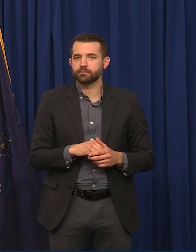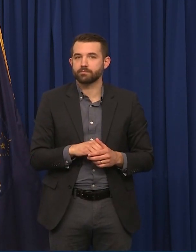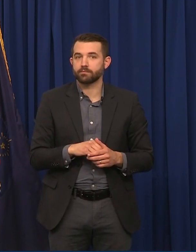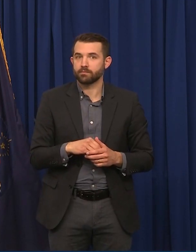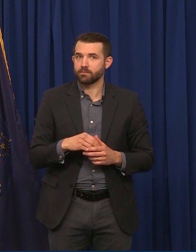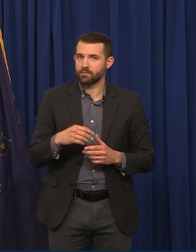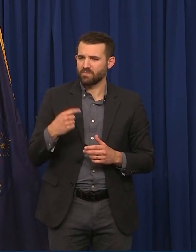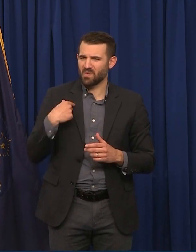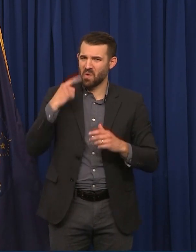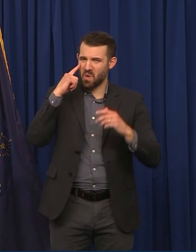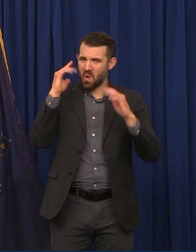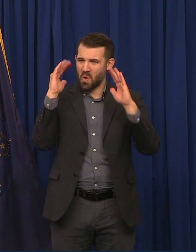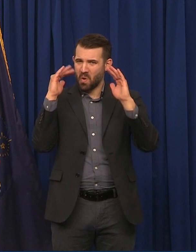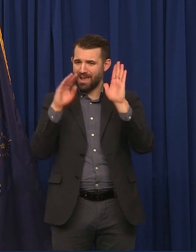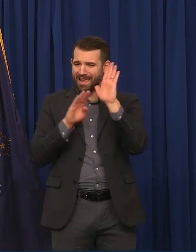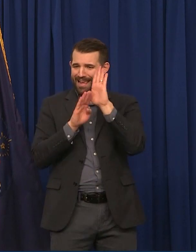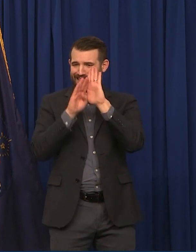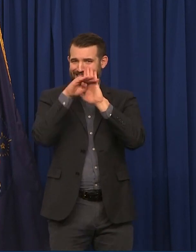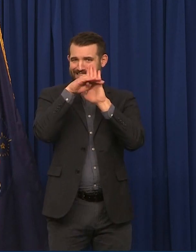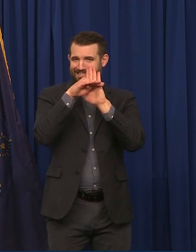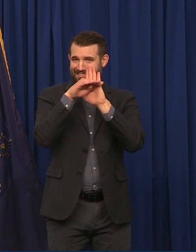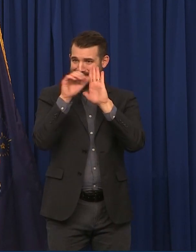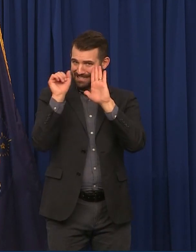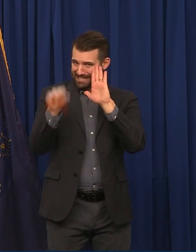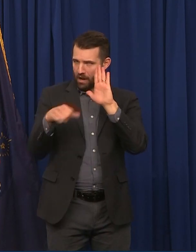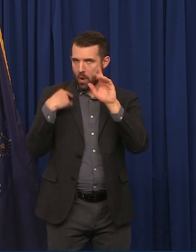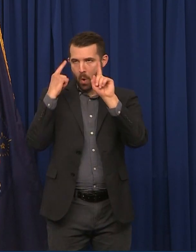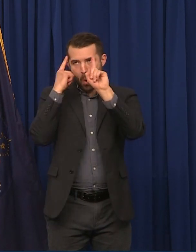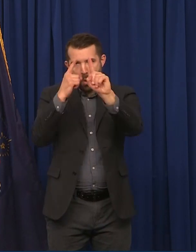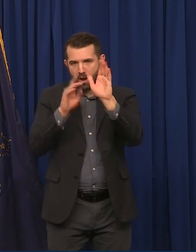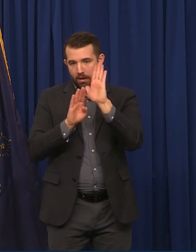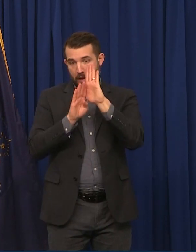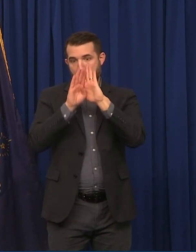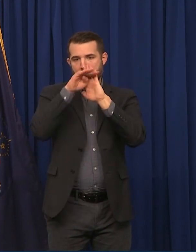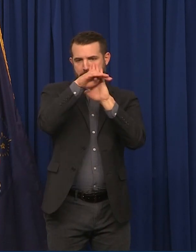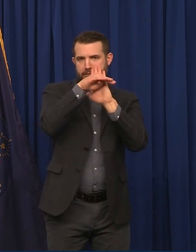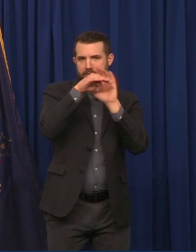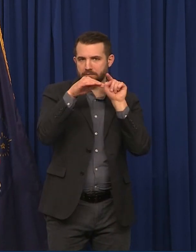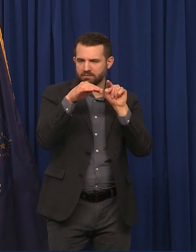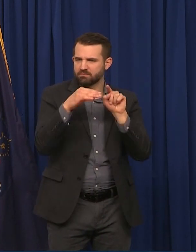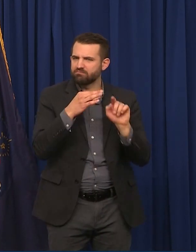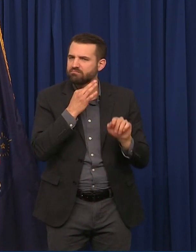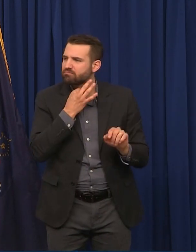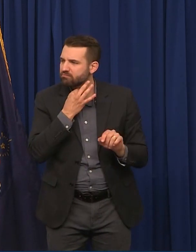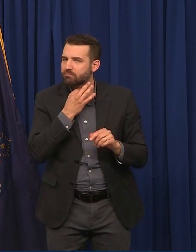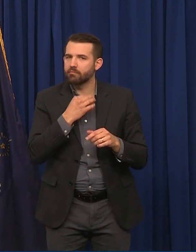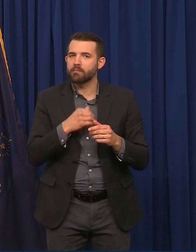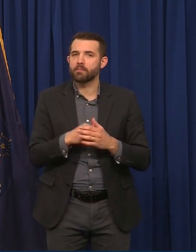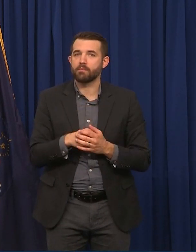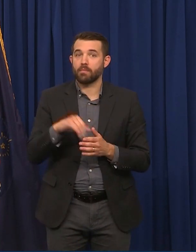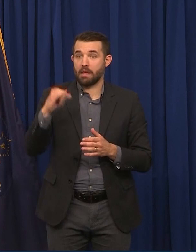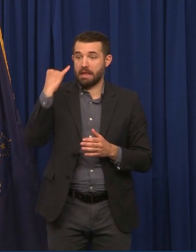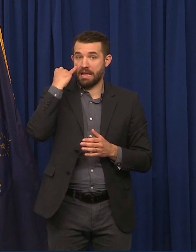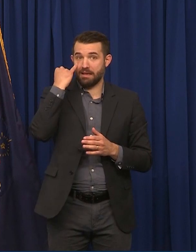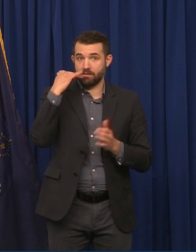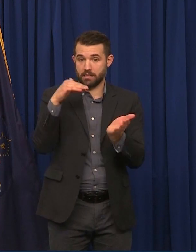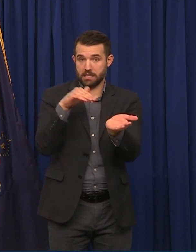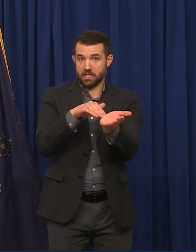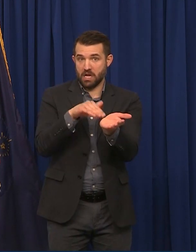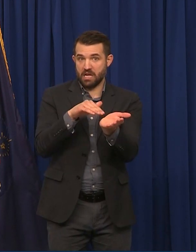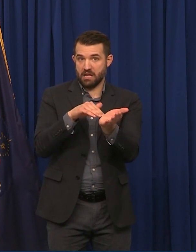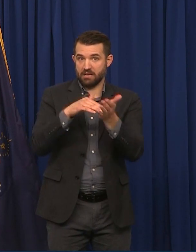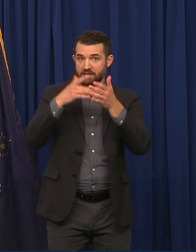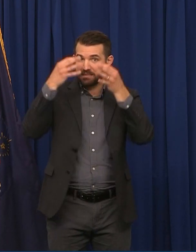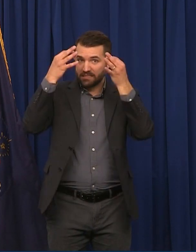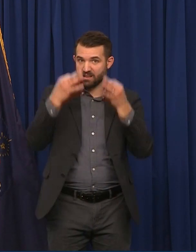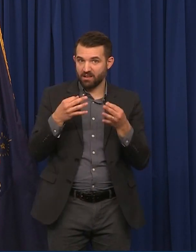hospitals from being overwhelmed. But I'm wondering if it comes to a point where providers have to prioritize who gets treatment, like we've seen in Italy and that